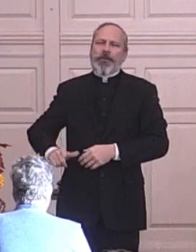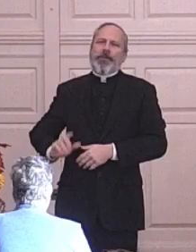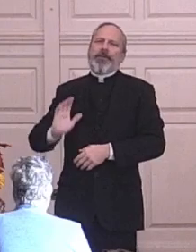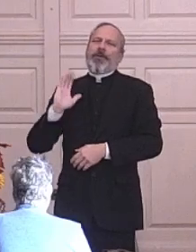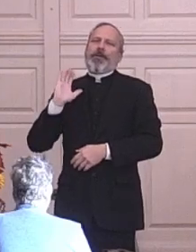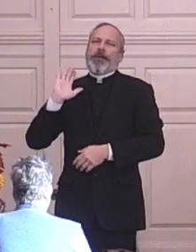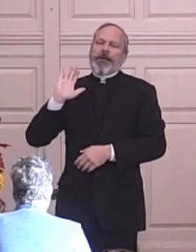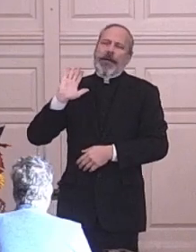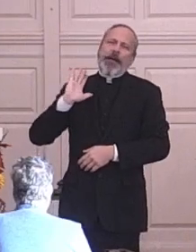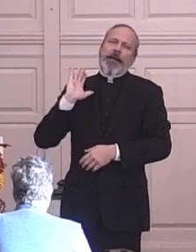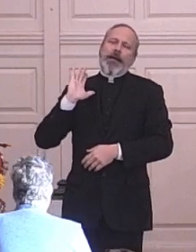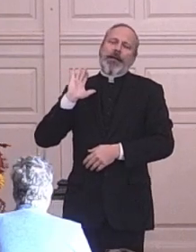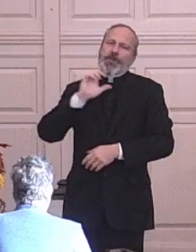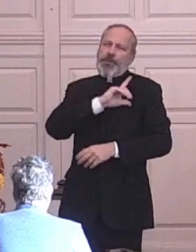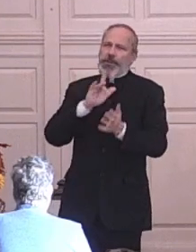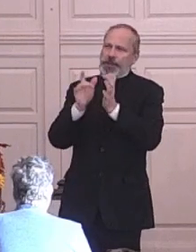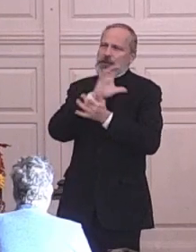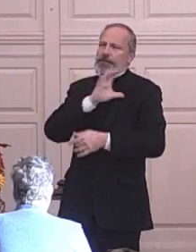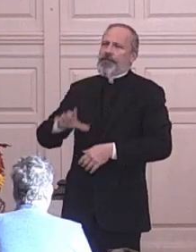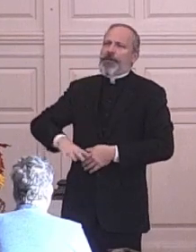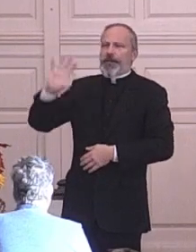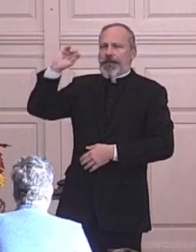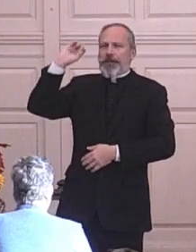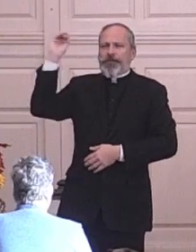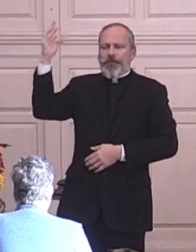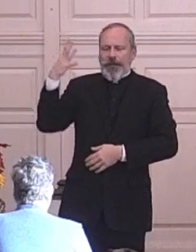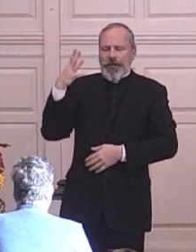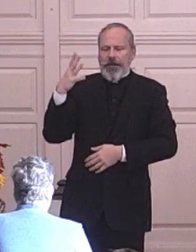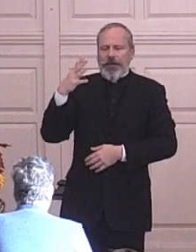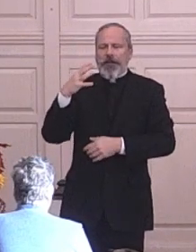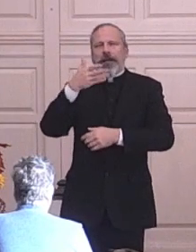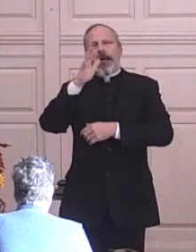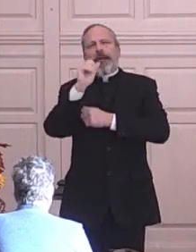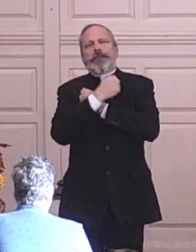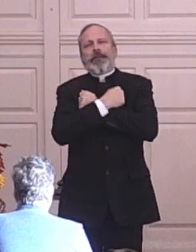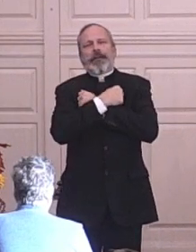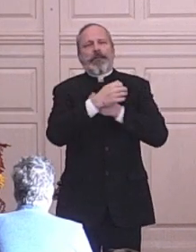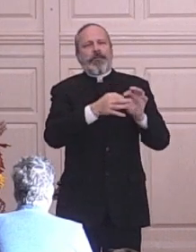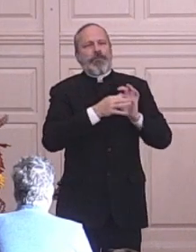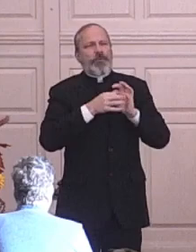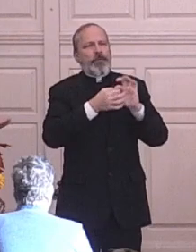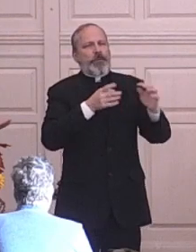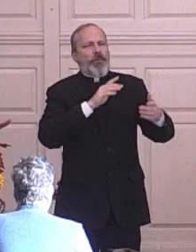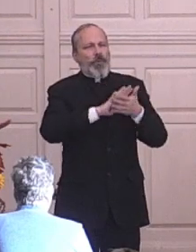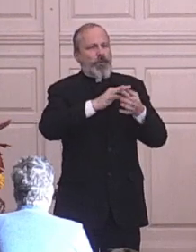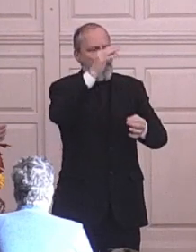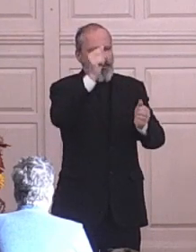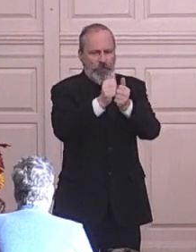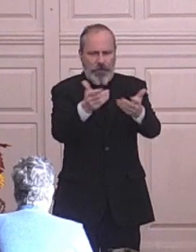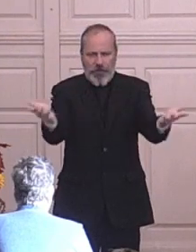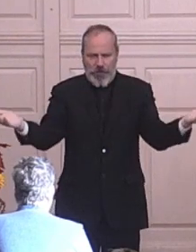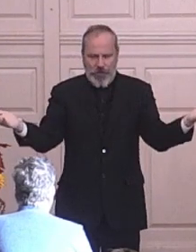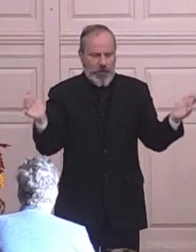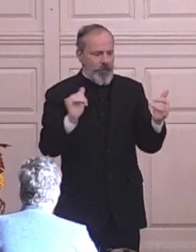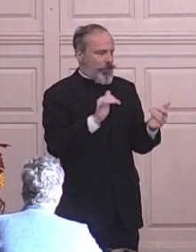Christ, and the love of God, and the communion of the Holy Spirit be with you all.